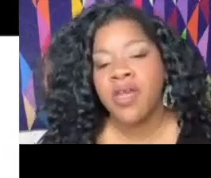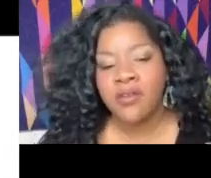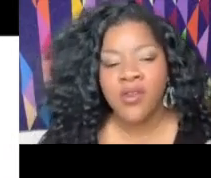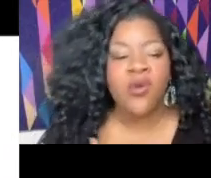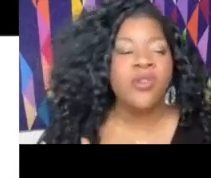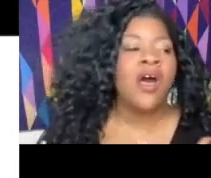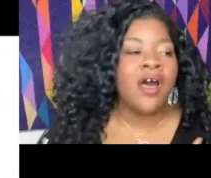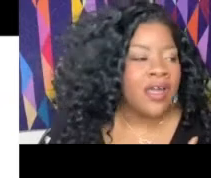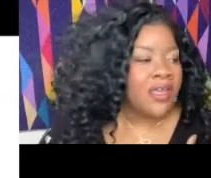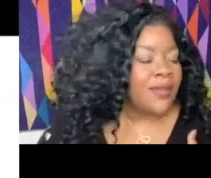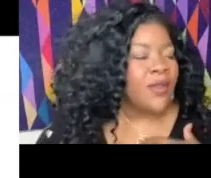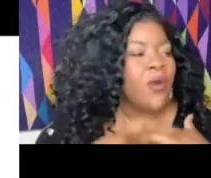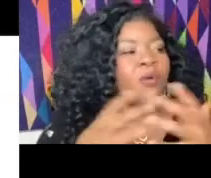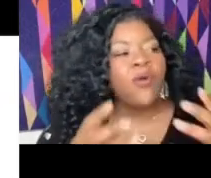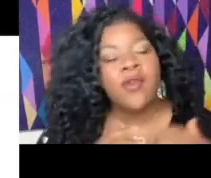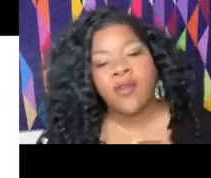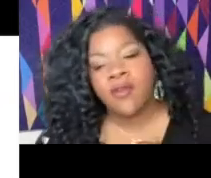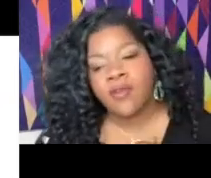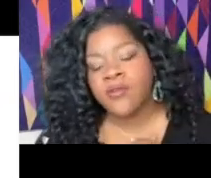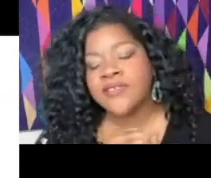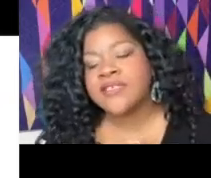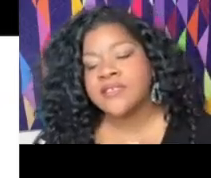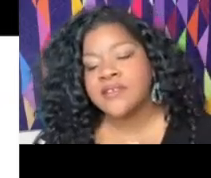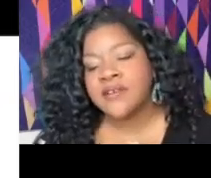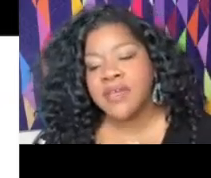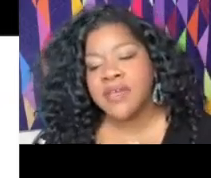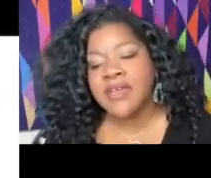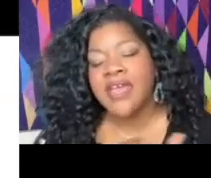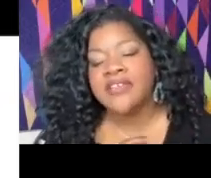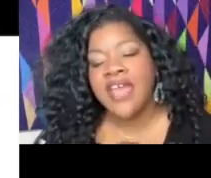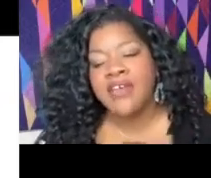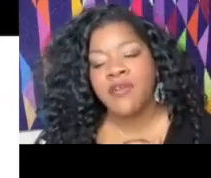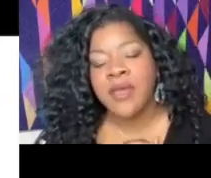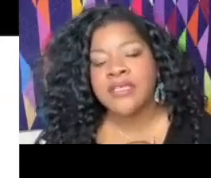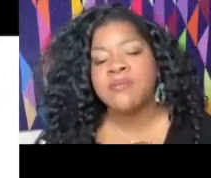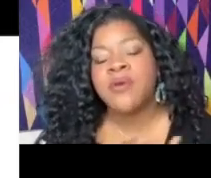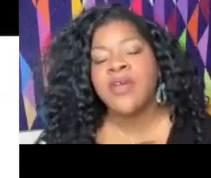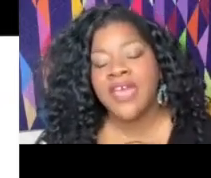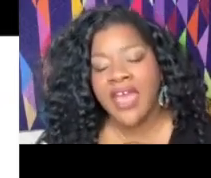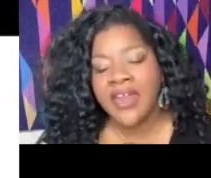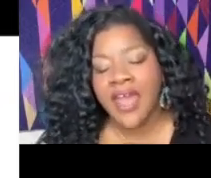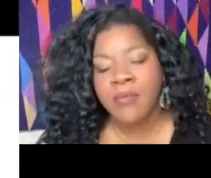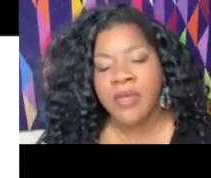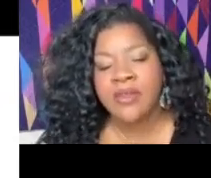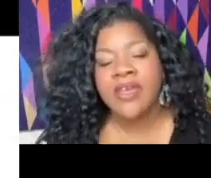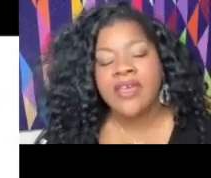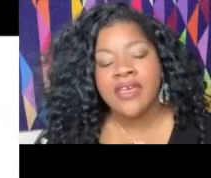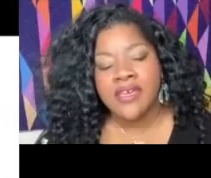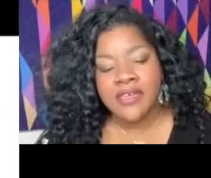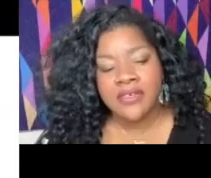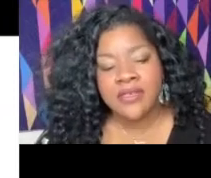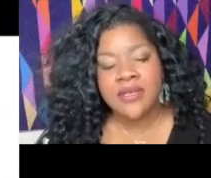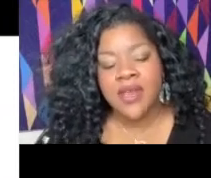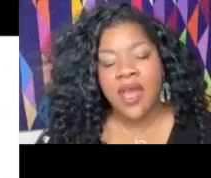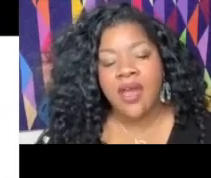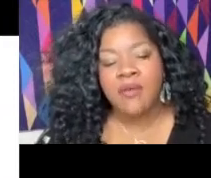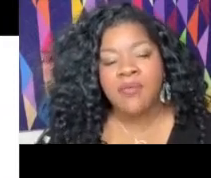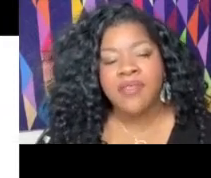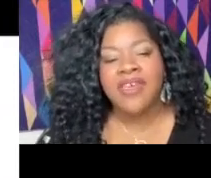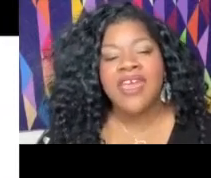no one, no law, no order, no system can take from us. But what can happen